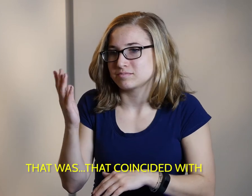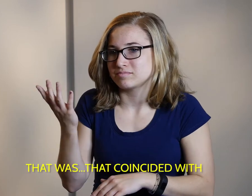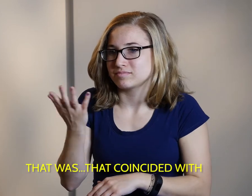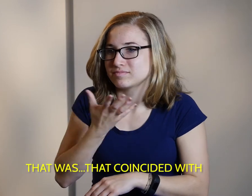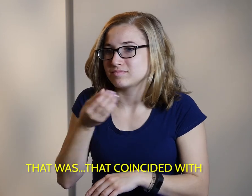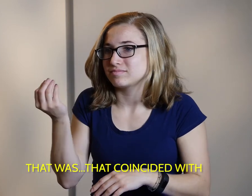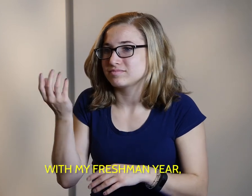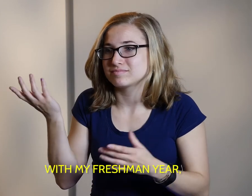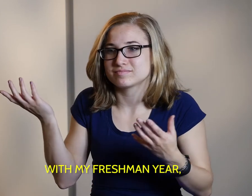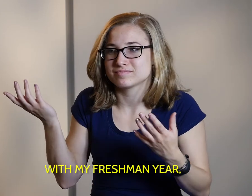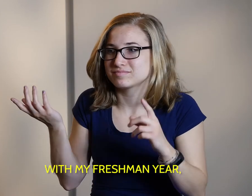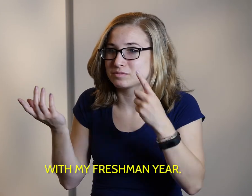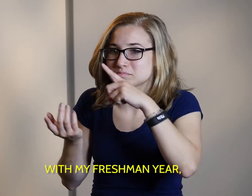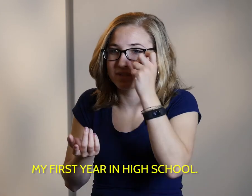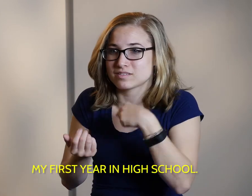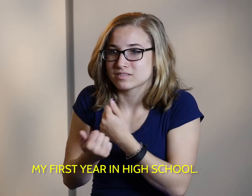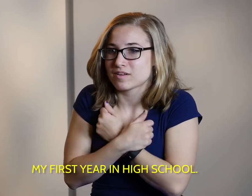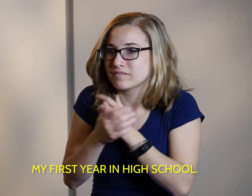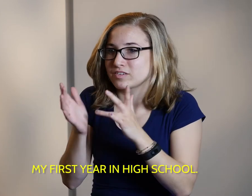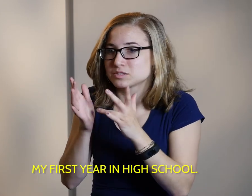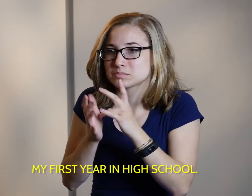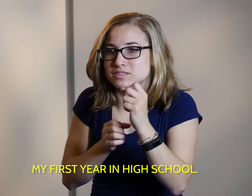That coincided with my freshman year, my first year in high school.